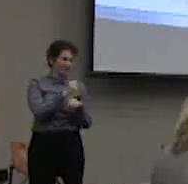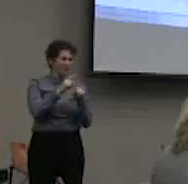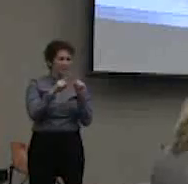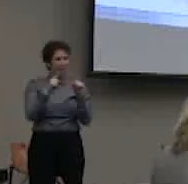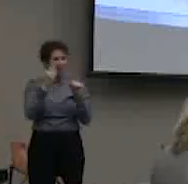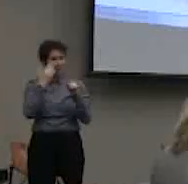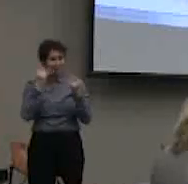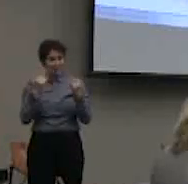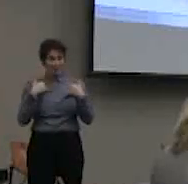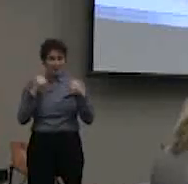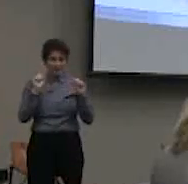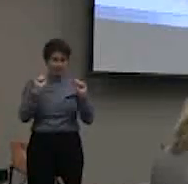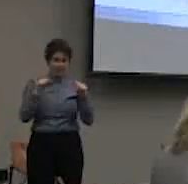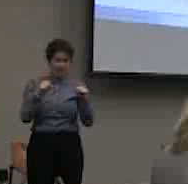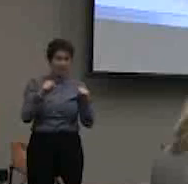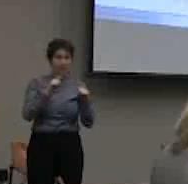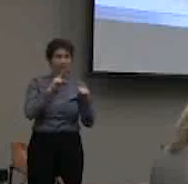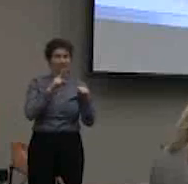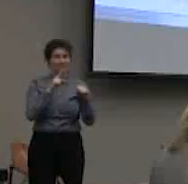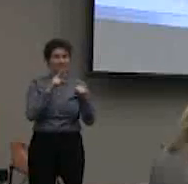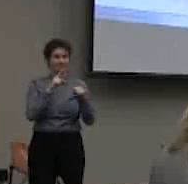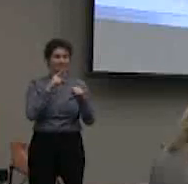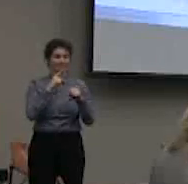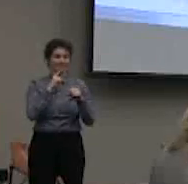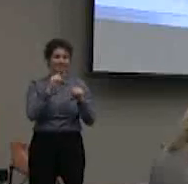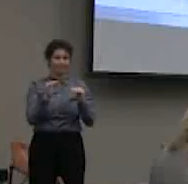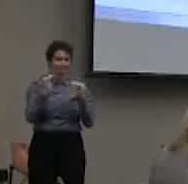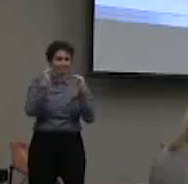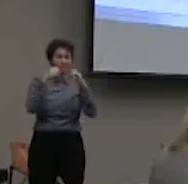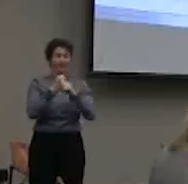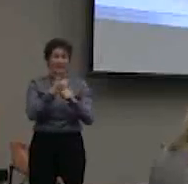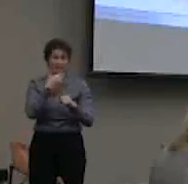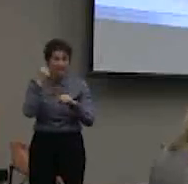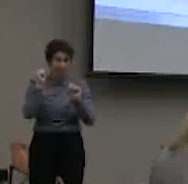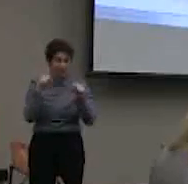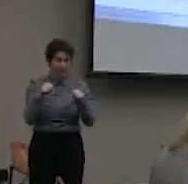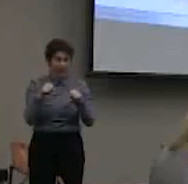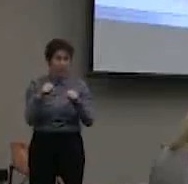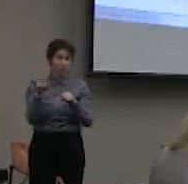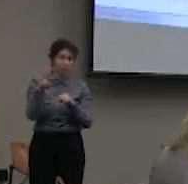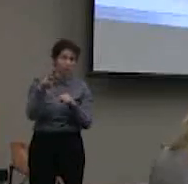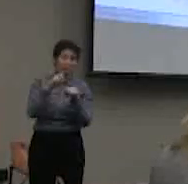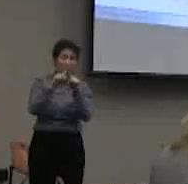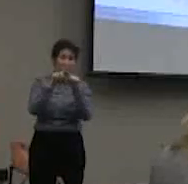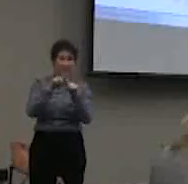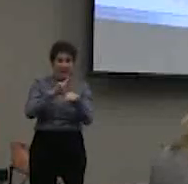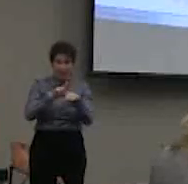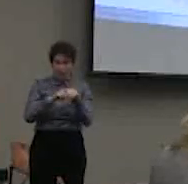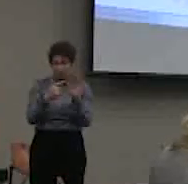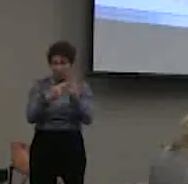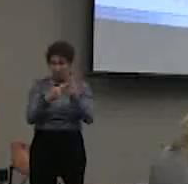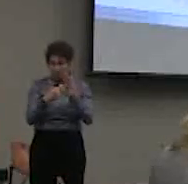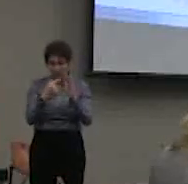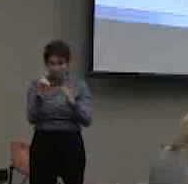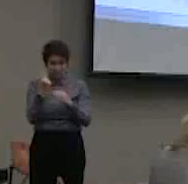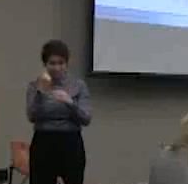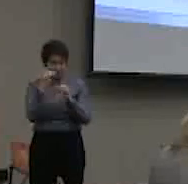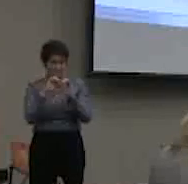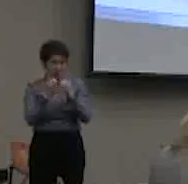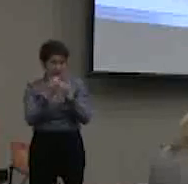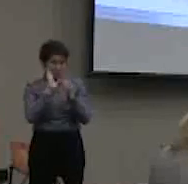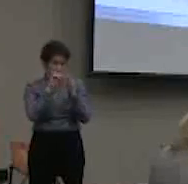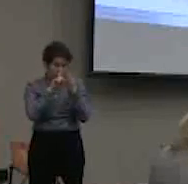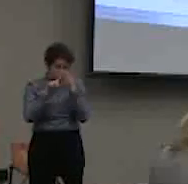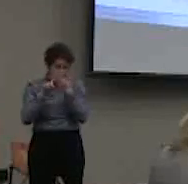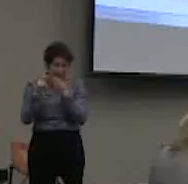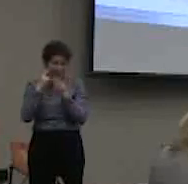the ability to make this the best we can make it. We can look at national models. And so is that something that the department's looking at to say,